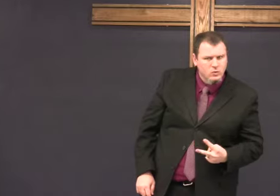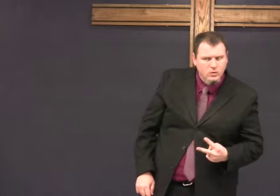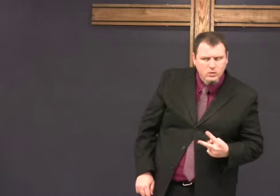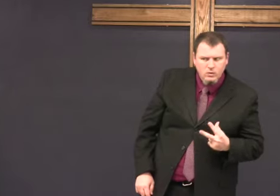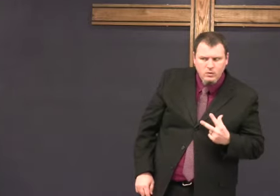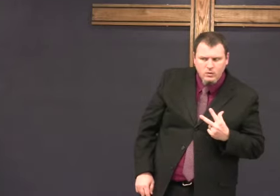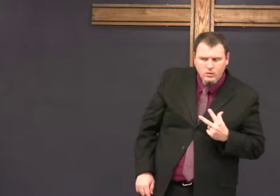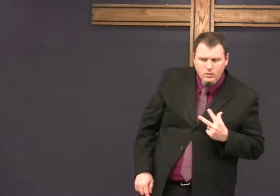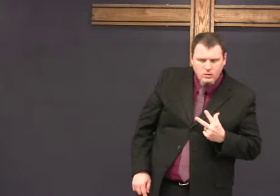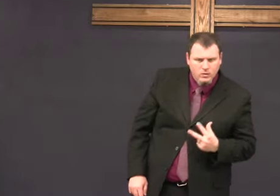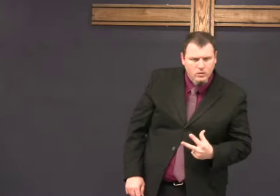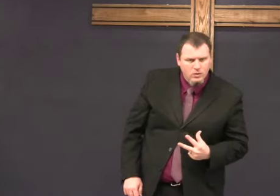Solve it.